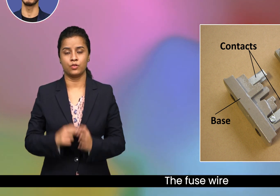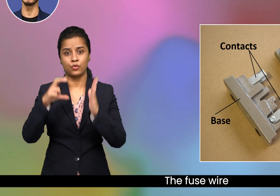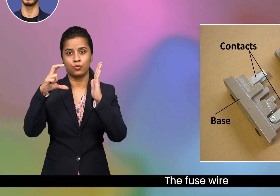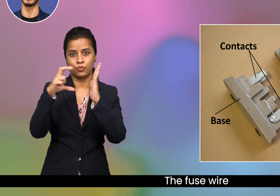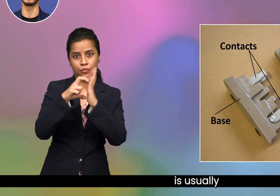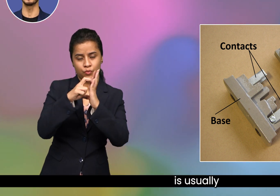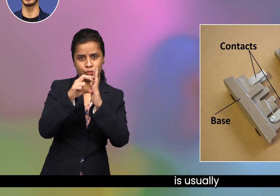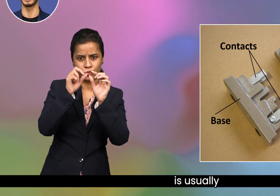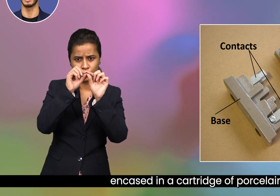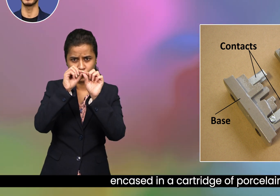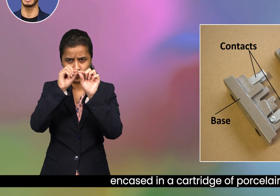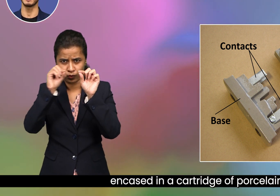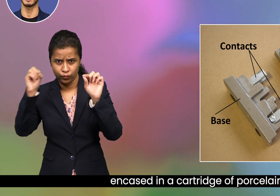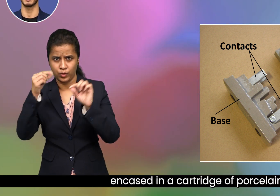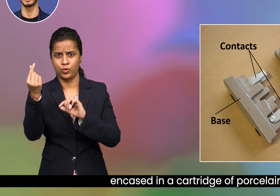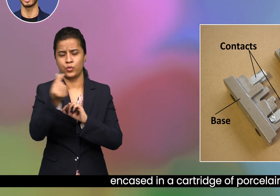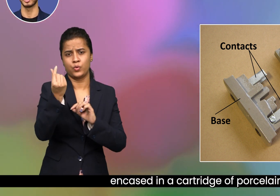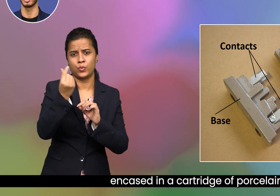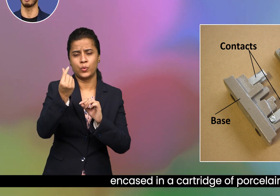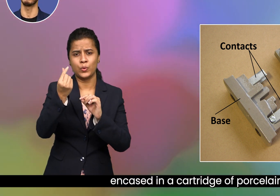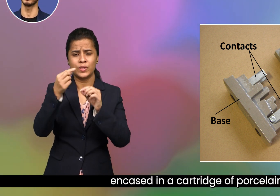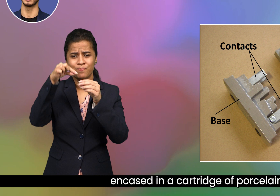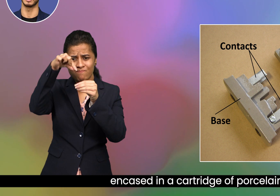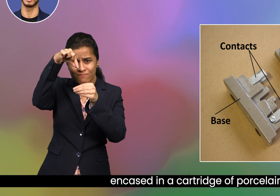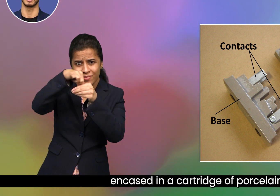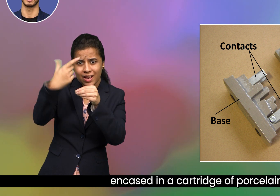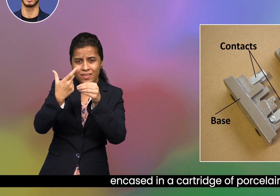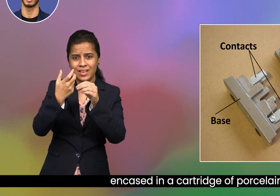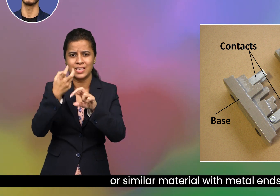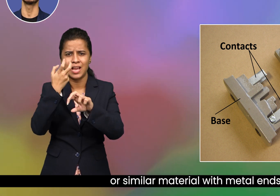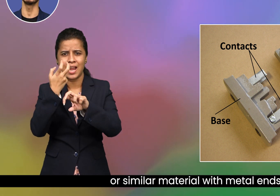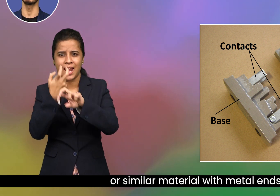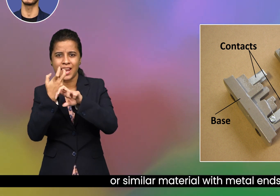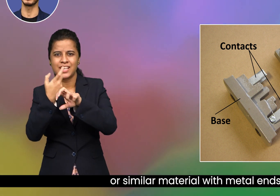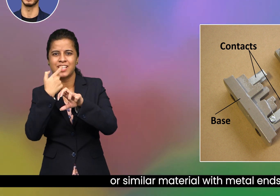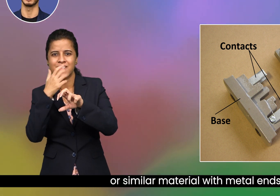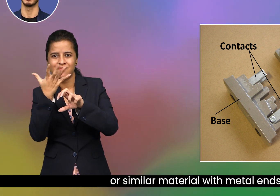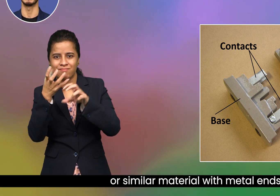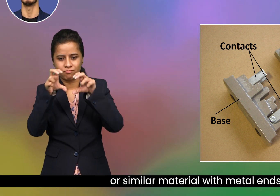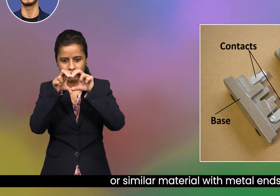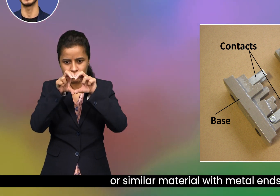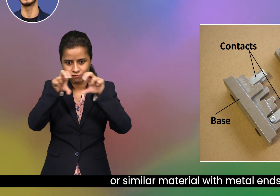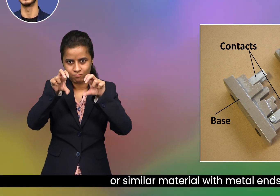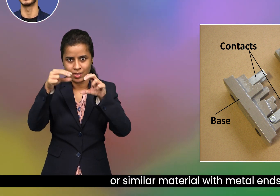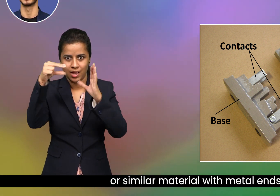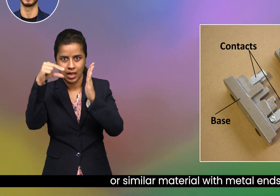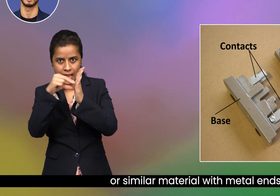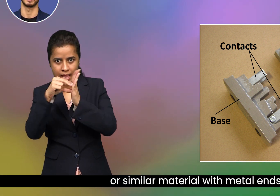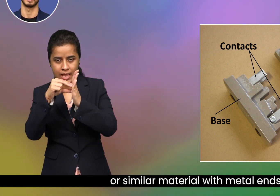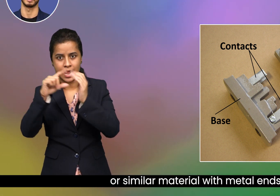The fuse wire is usually encased in a cartridge of porcelain or similar material with metal